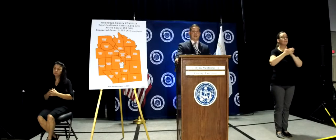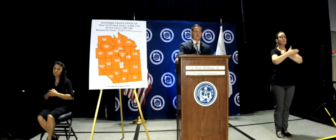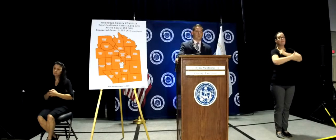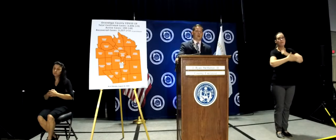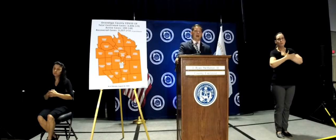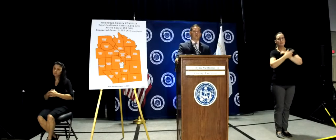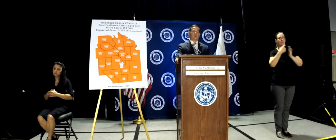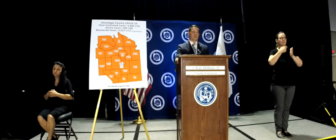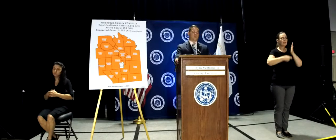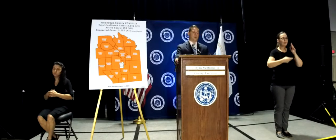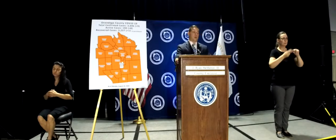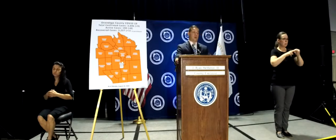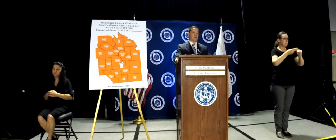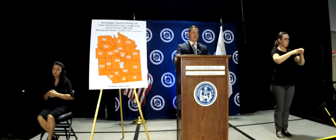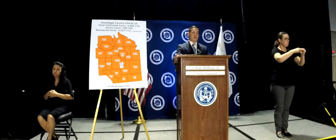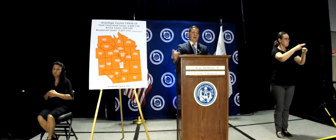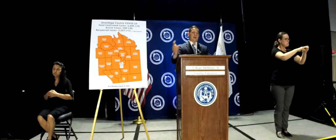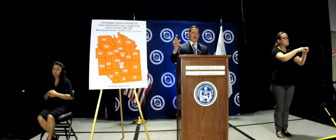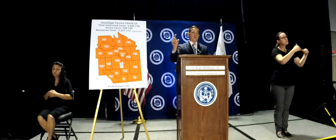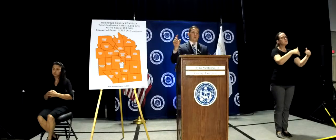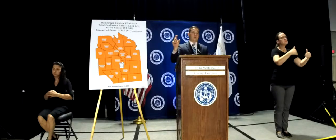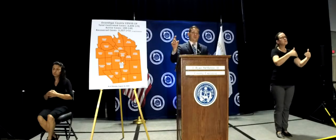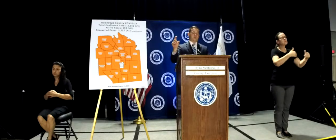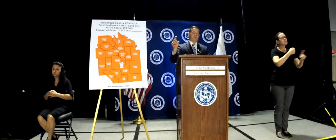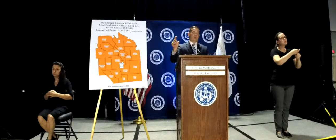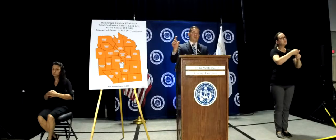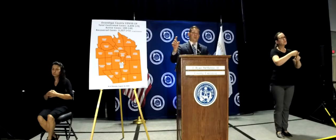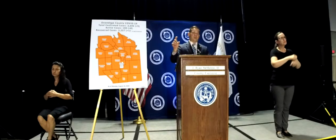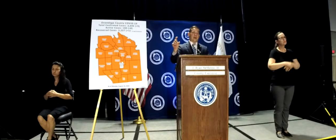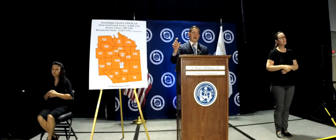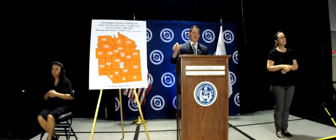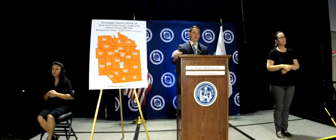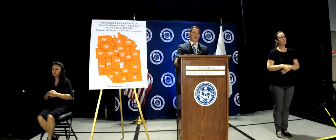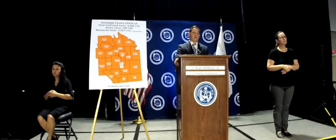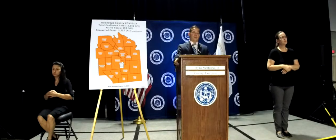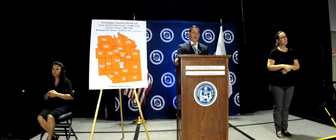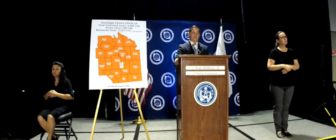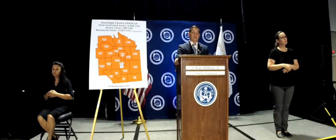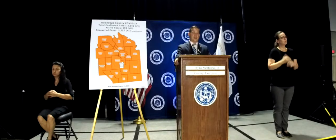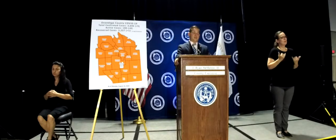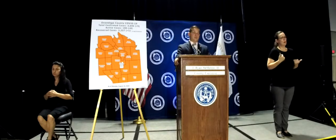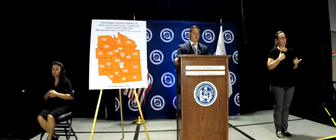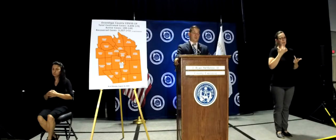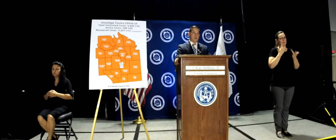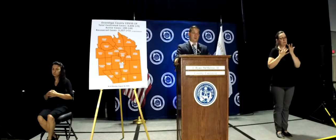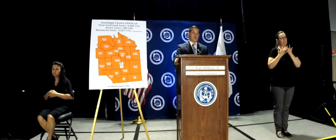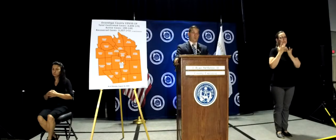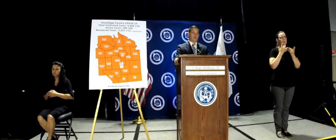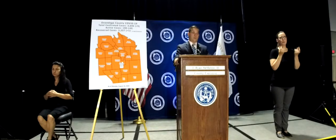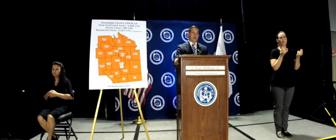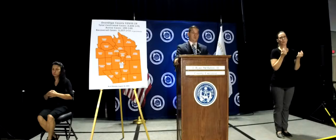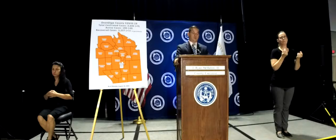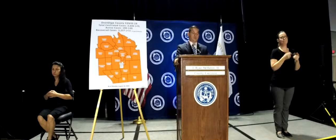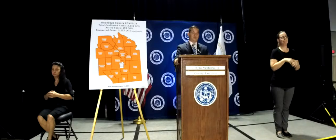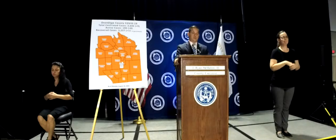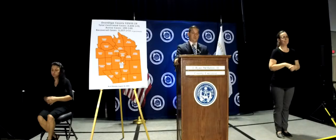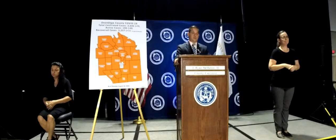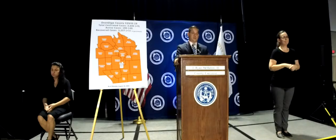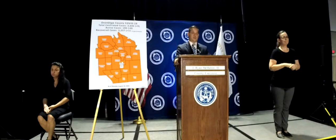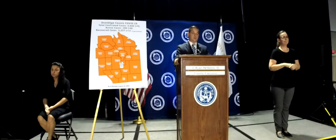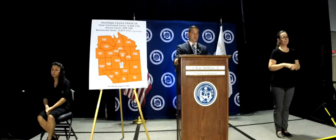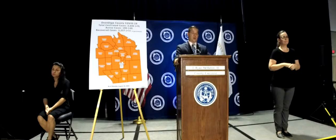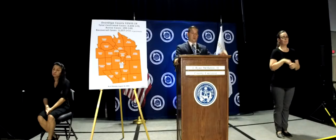entities taxing one household. So then that household is disproportionately higher for property taxes. So we've made